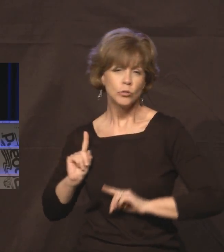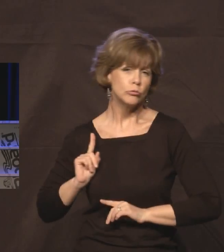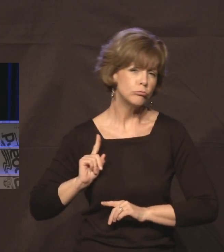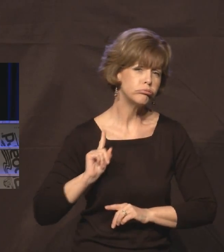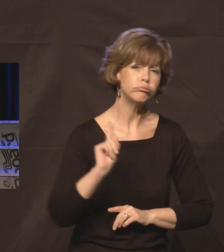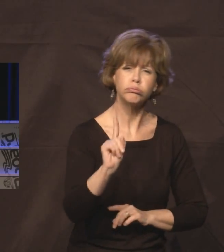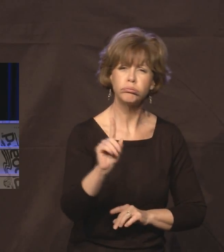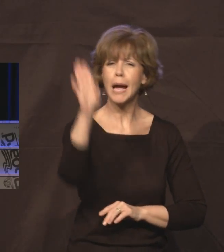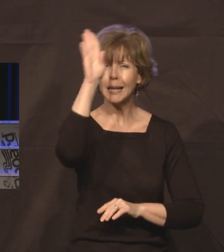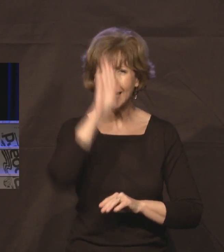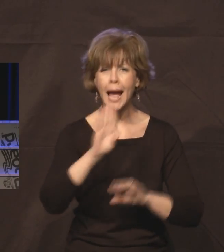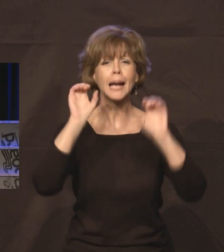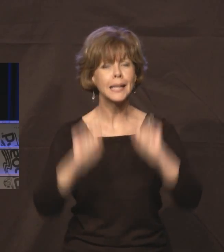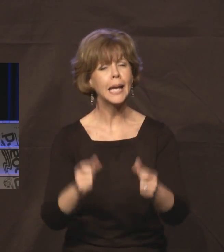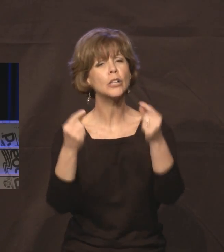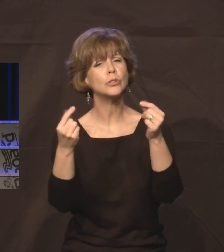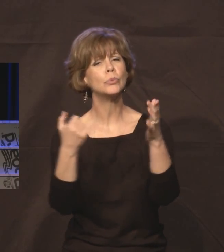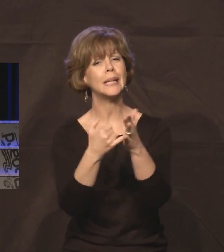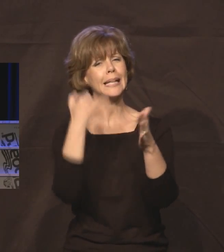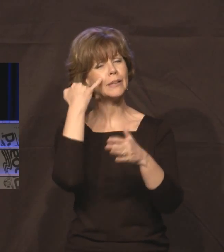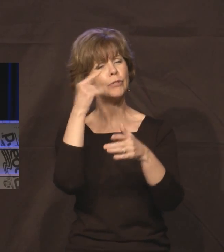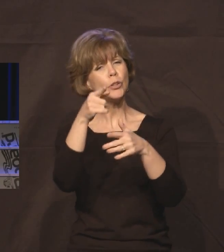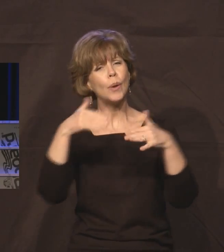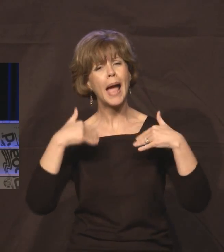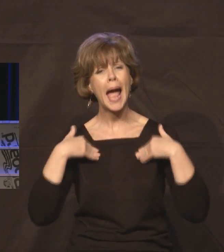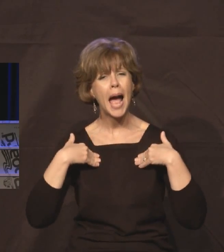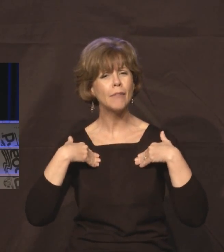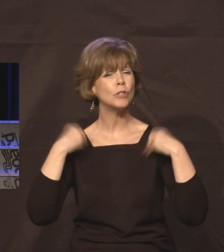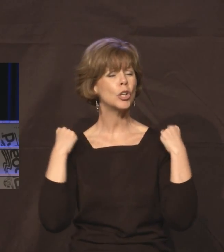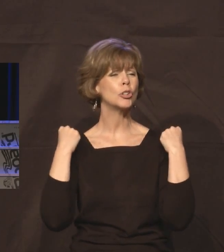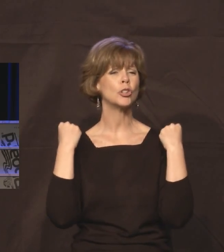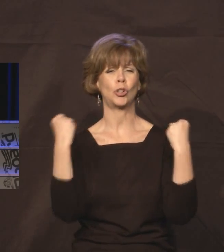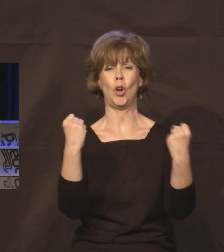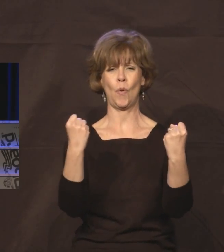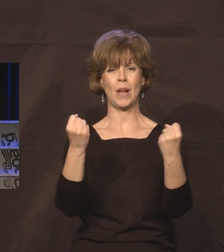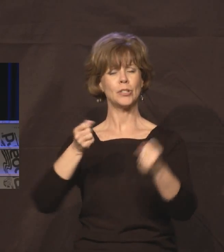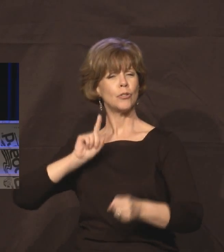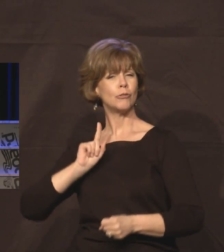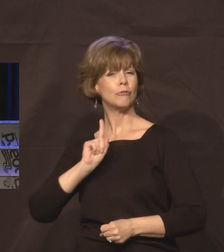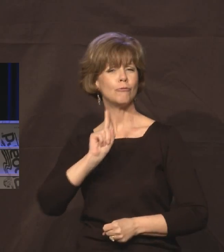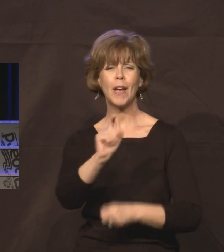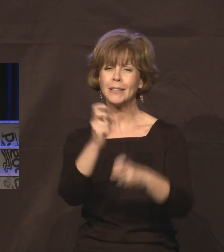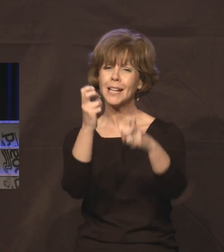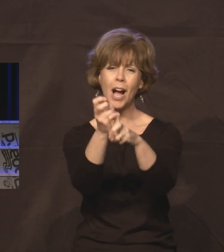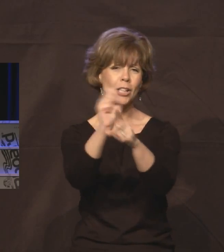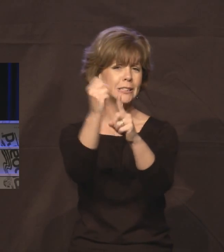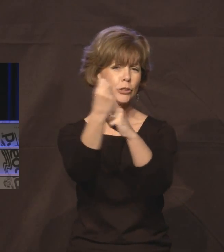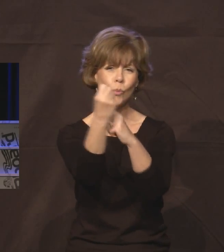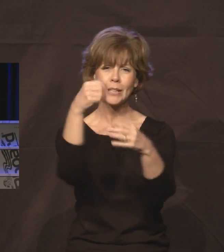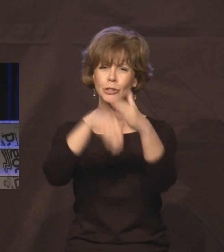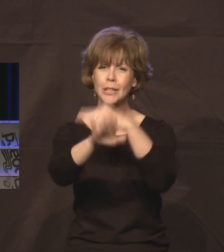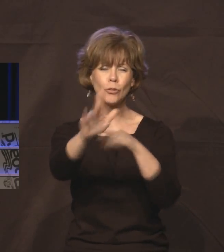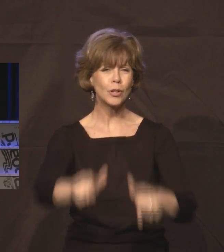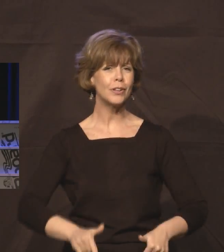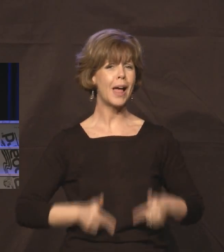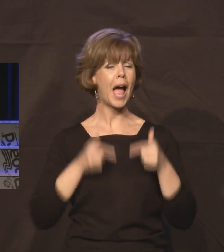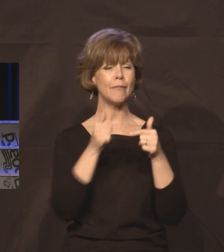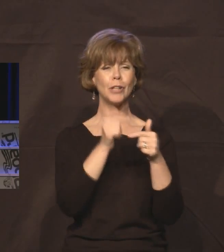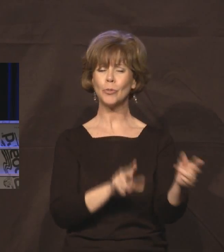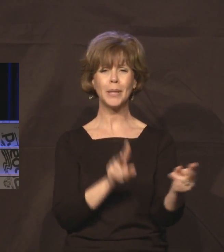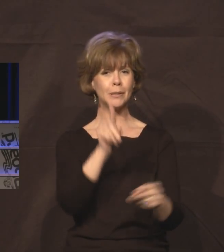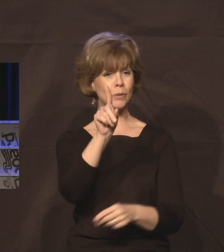Man, if you will have the courage to face some of the tough issues in your life, I'm telling you, you'll end up at a place when you'll be looking back at it saying,